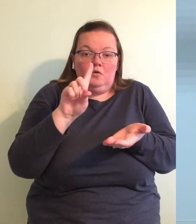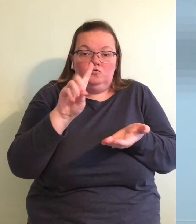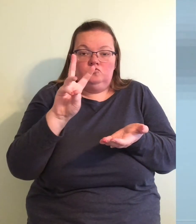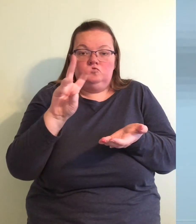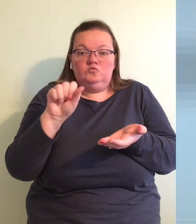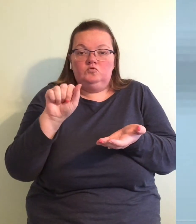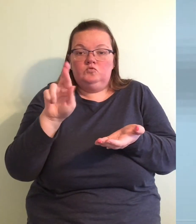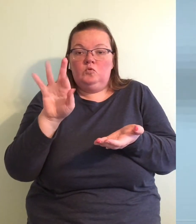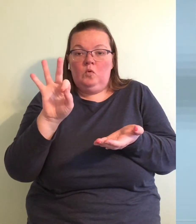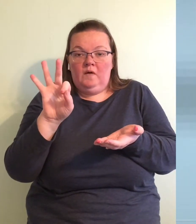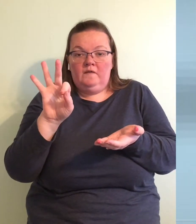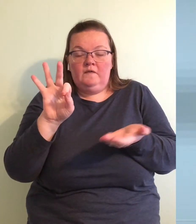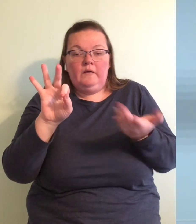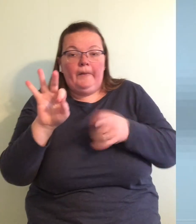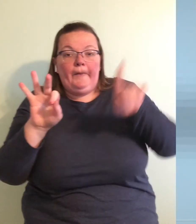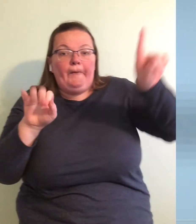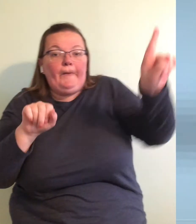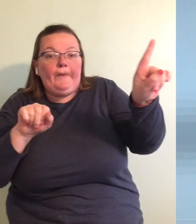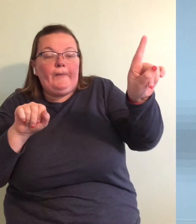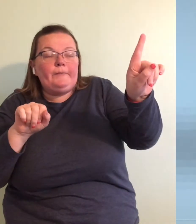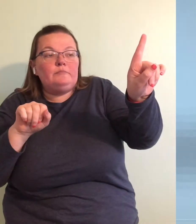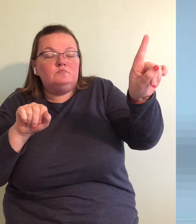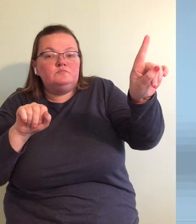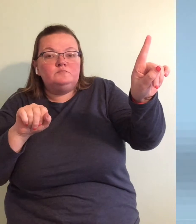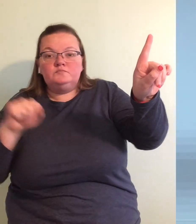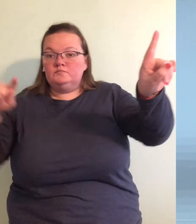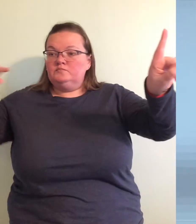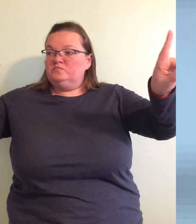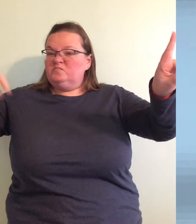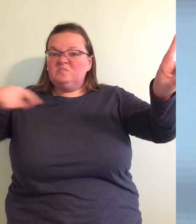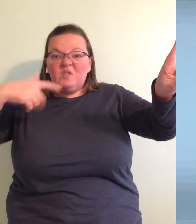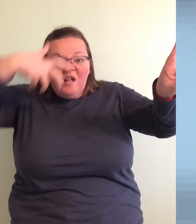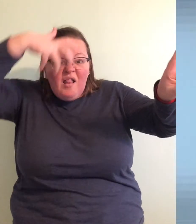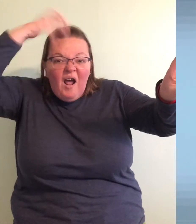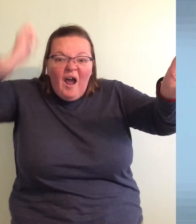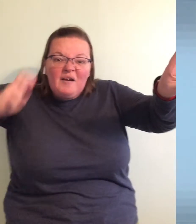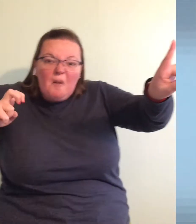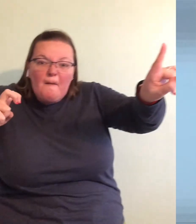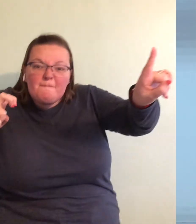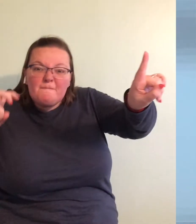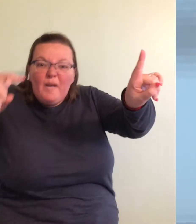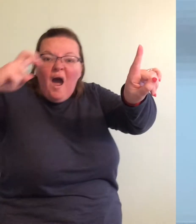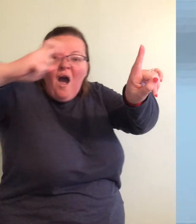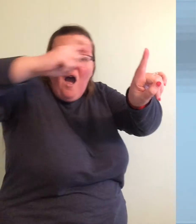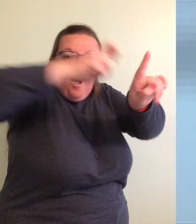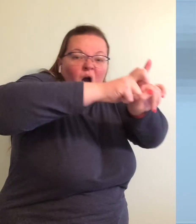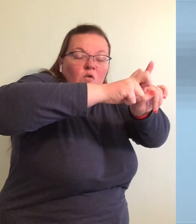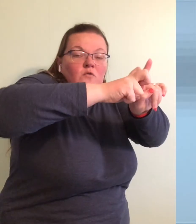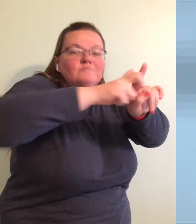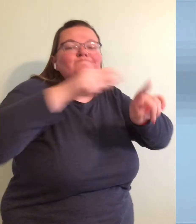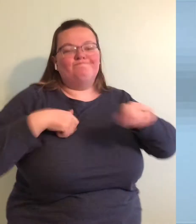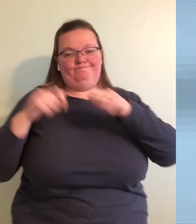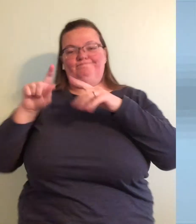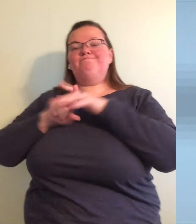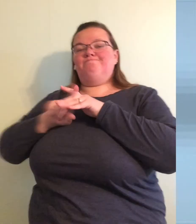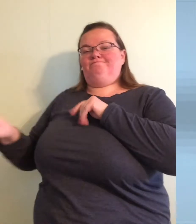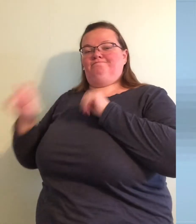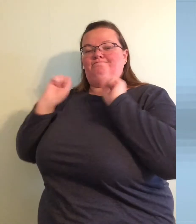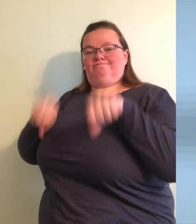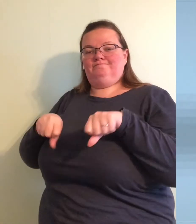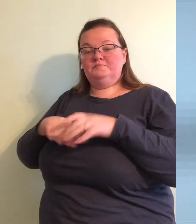about 4 feet away. Ah, thought Edmund, when it springs at the dwarf, then will be my chance to